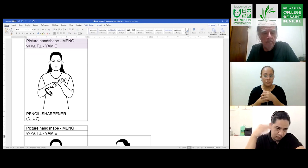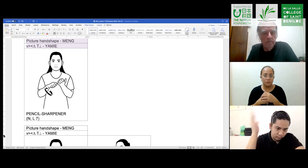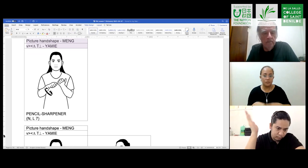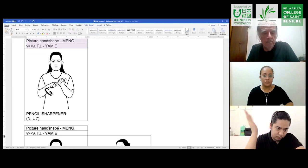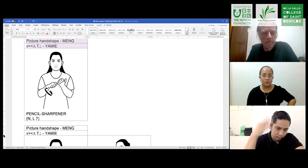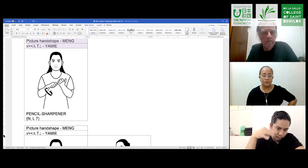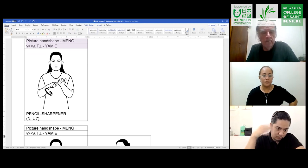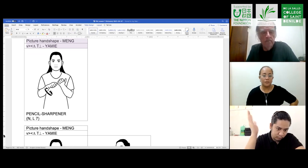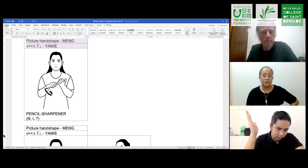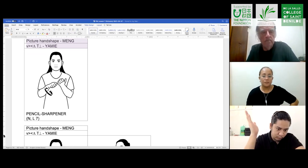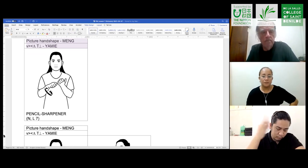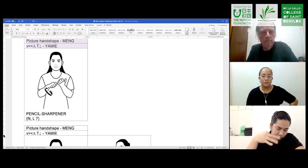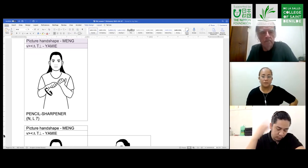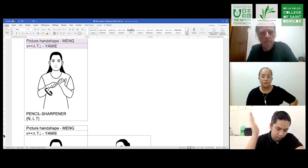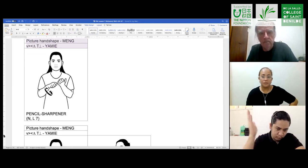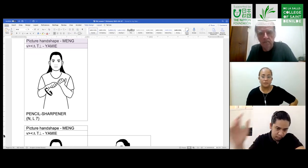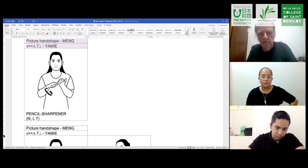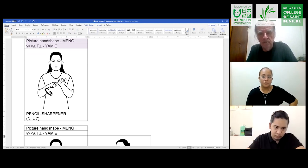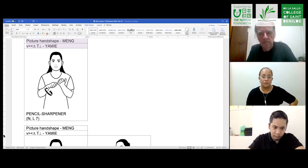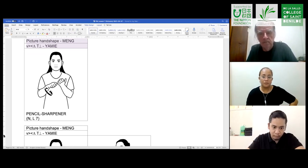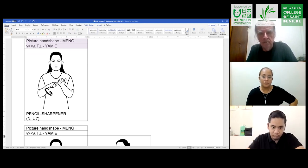Meng, did you want to present, or